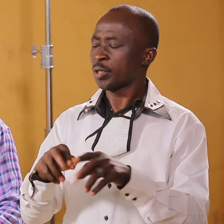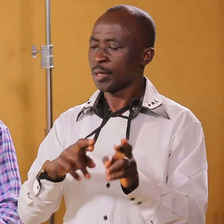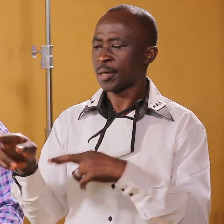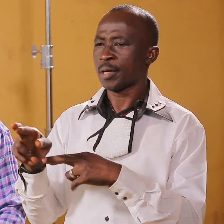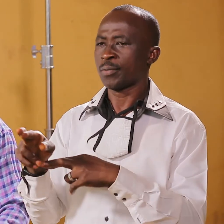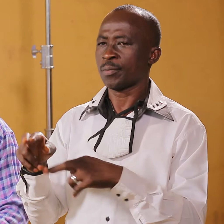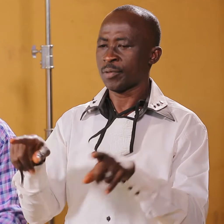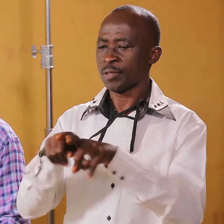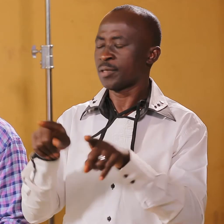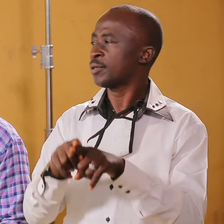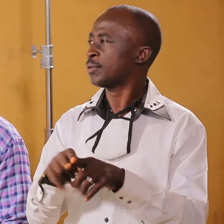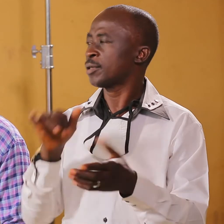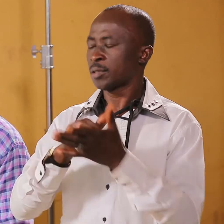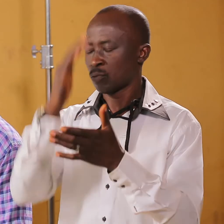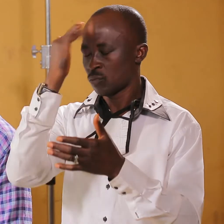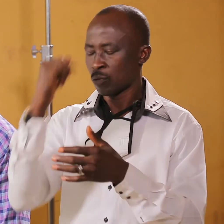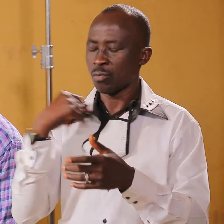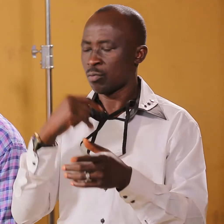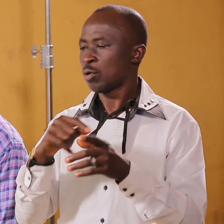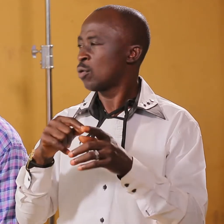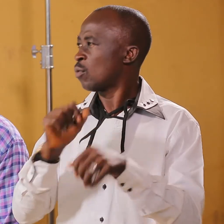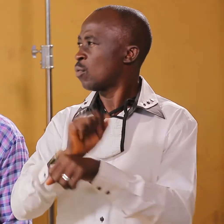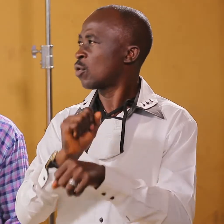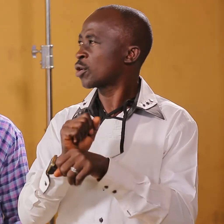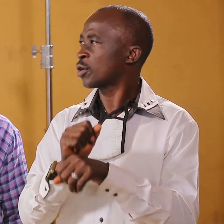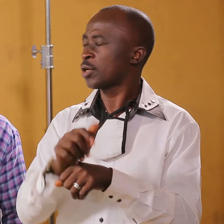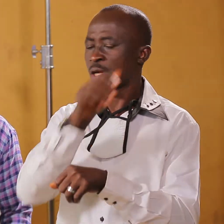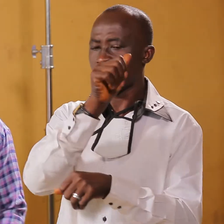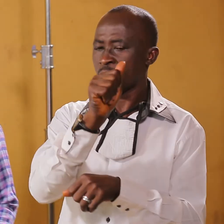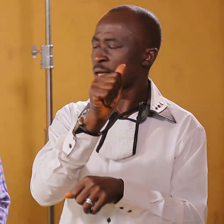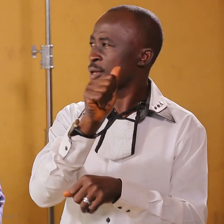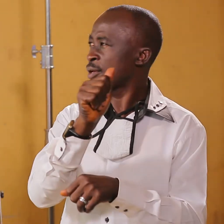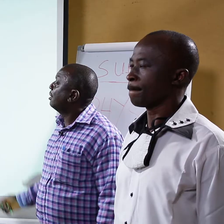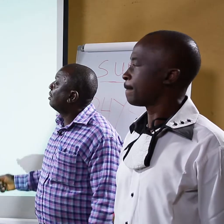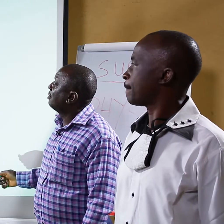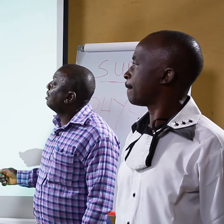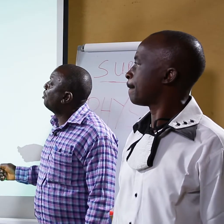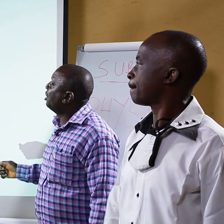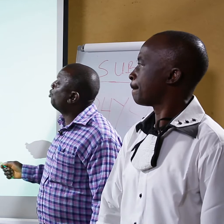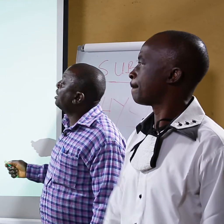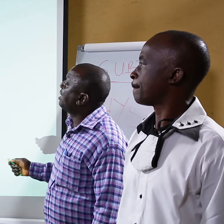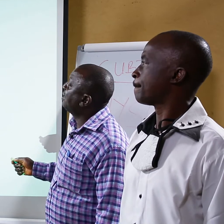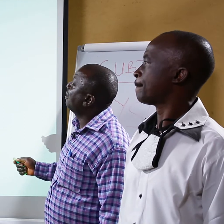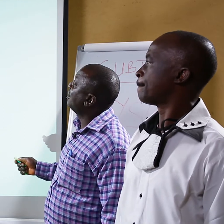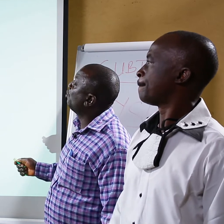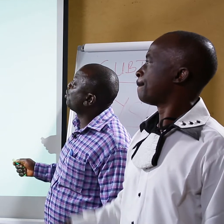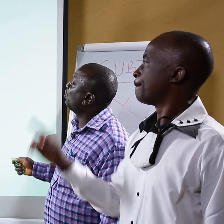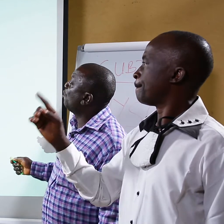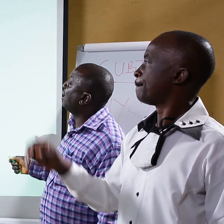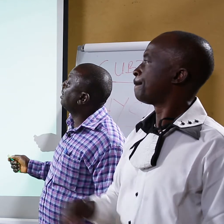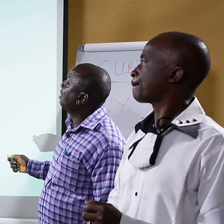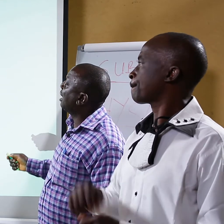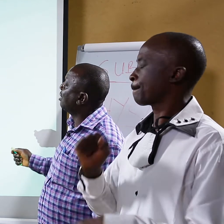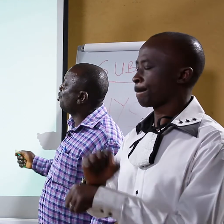will be the same. And that is why we are equating equation 1 and 2. Now equating